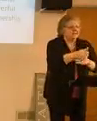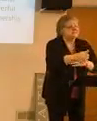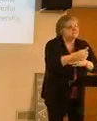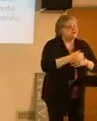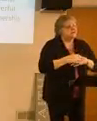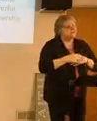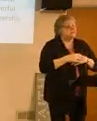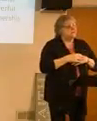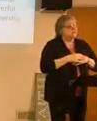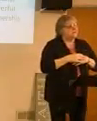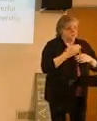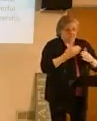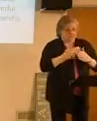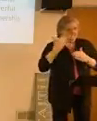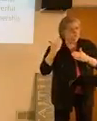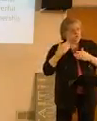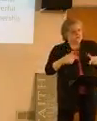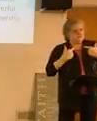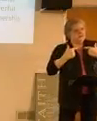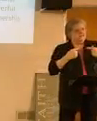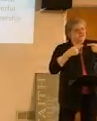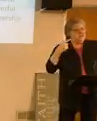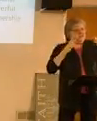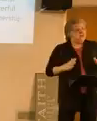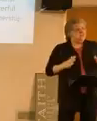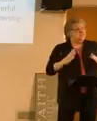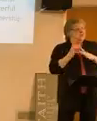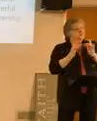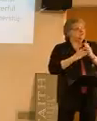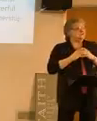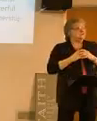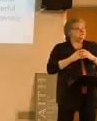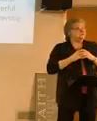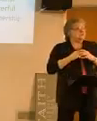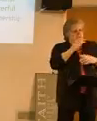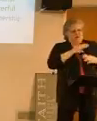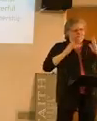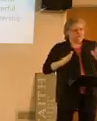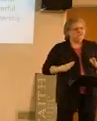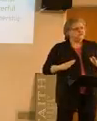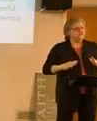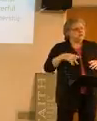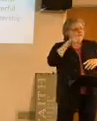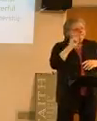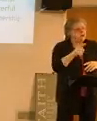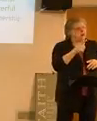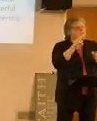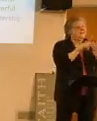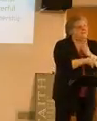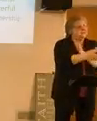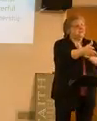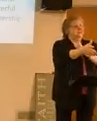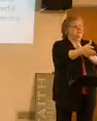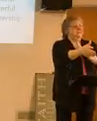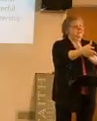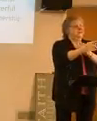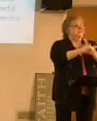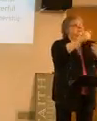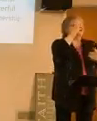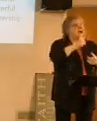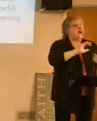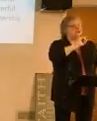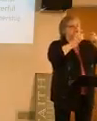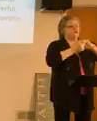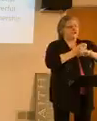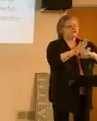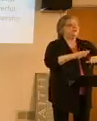point, he was an enemy of the cross of Christianity. And God radically changed his life,